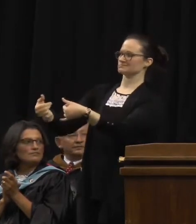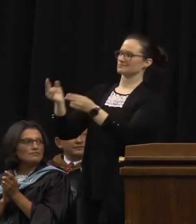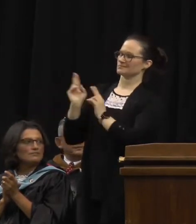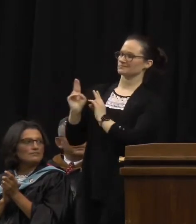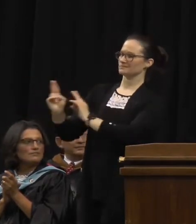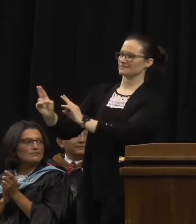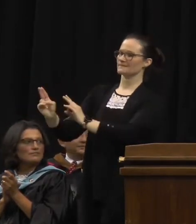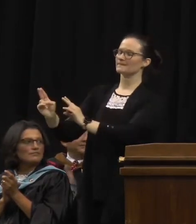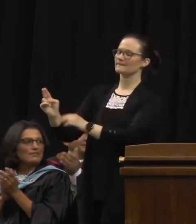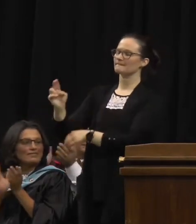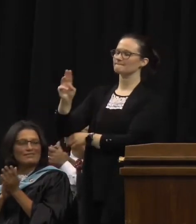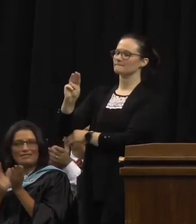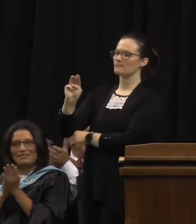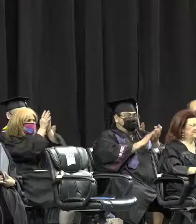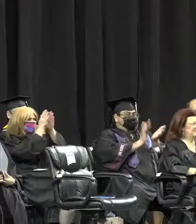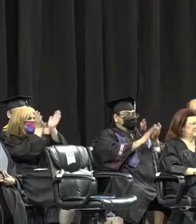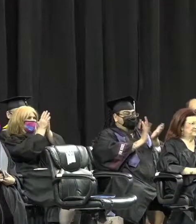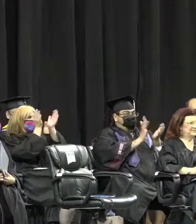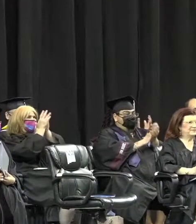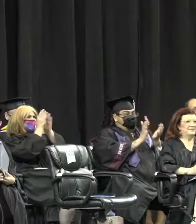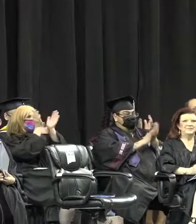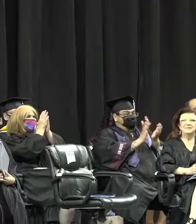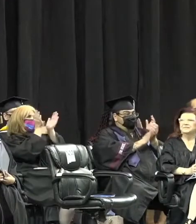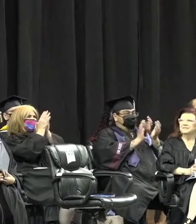Debbie Moore.